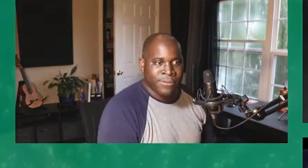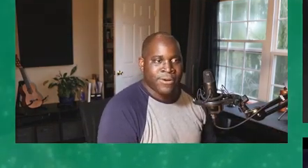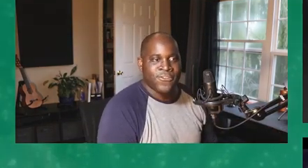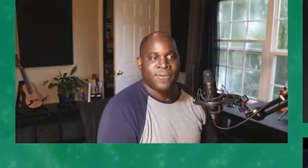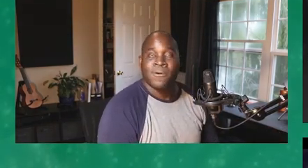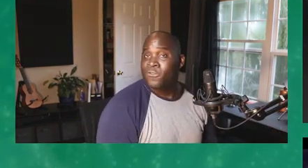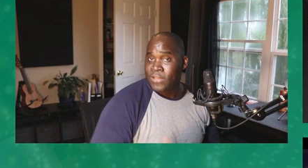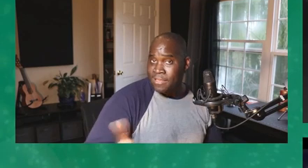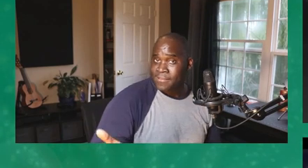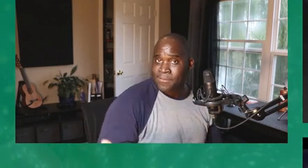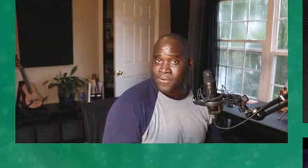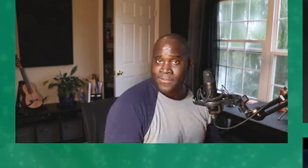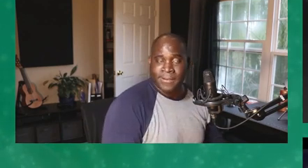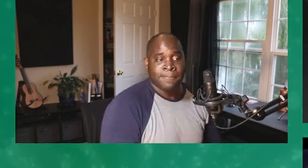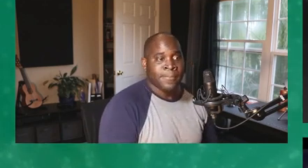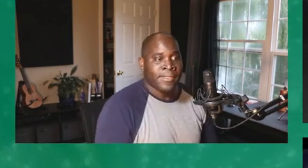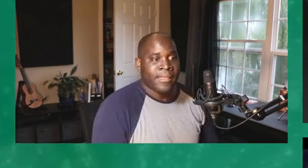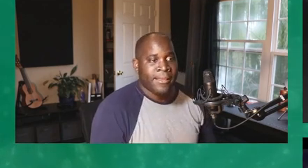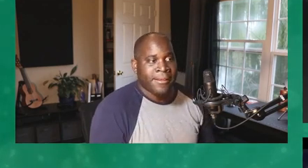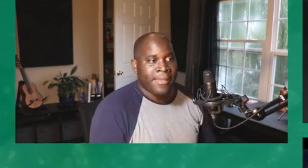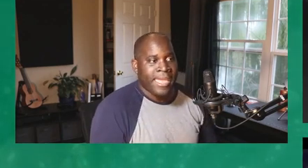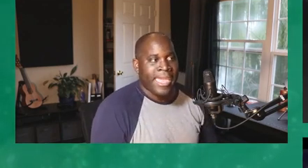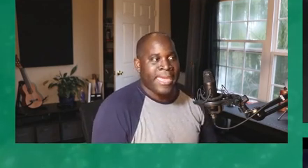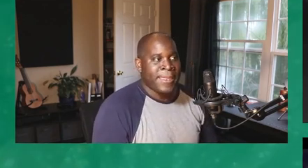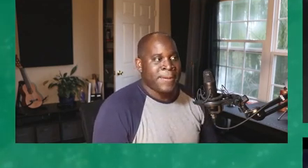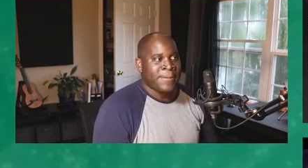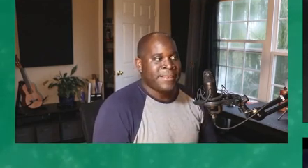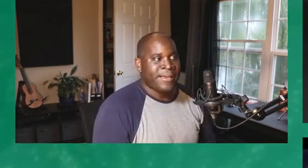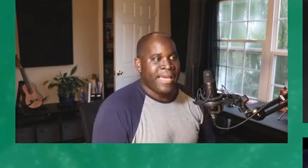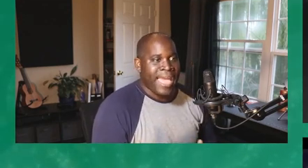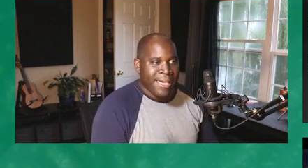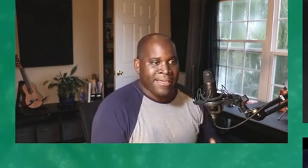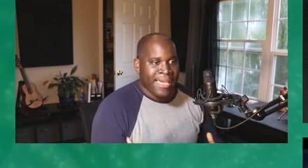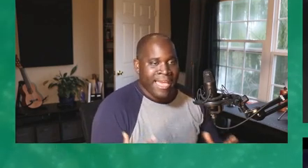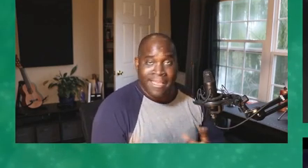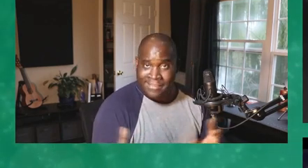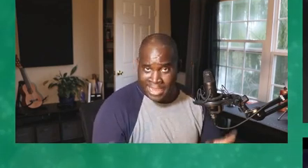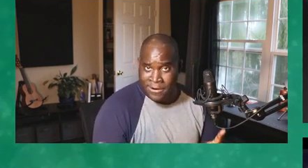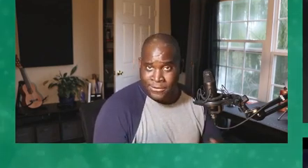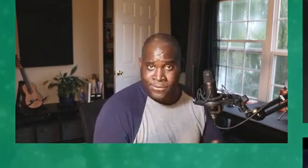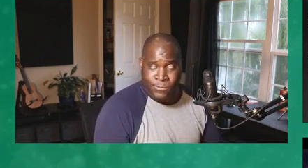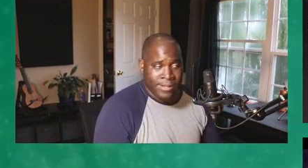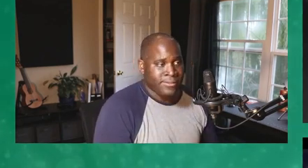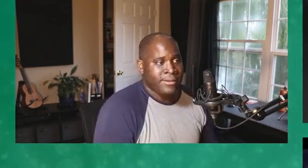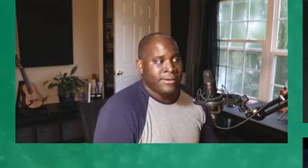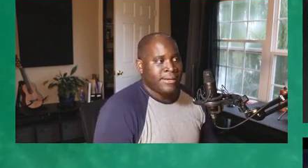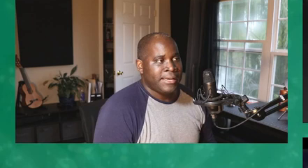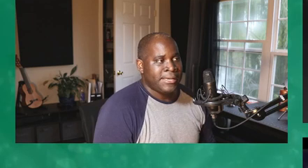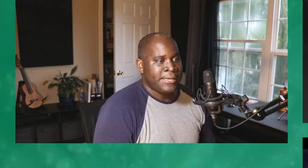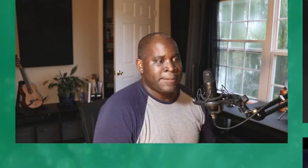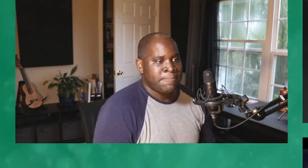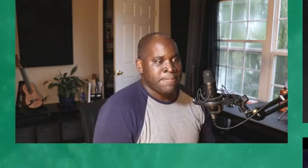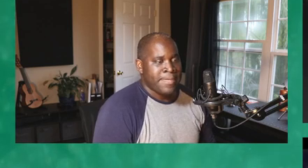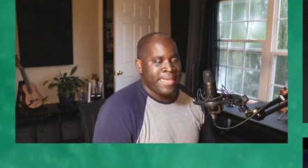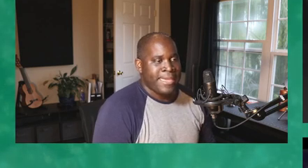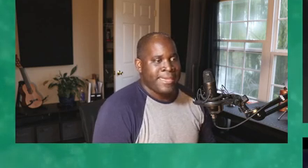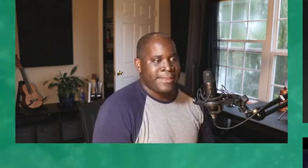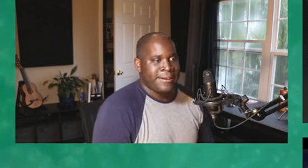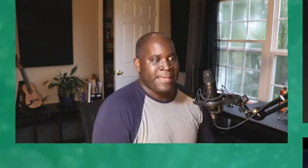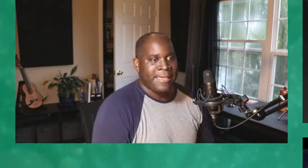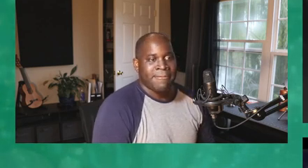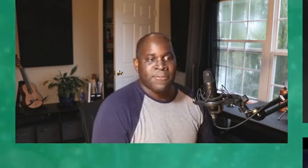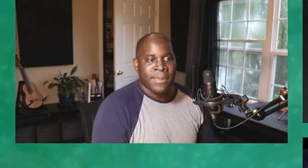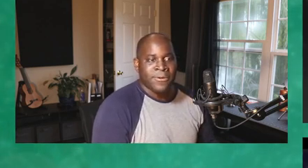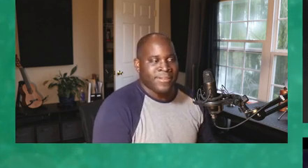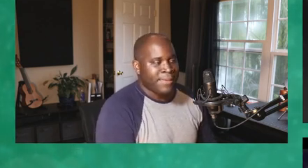really cool impression of who she is as a person and as a character as well,